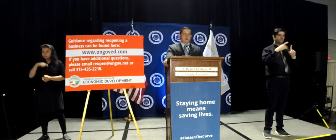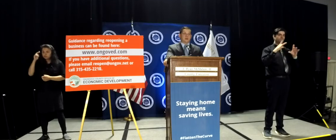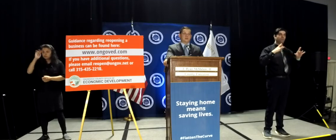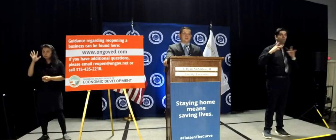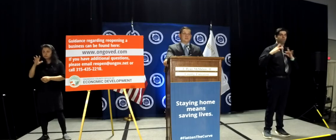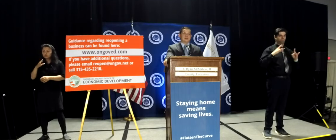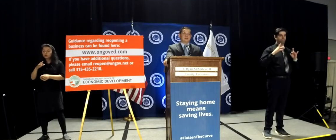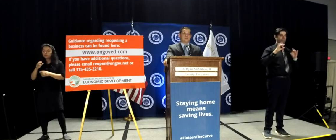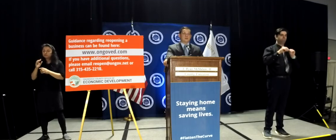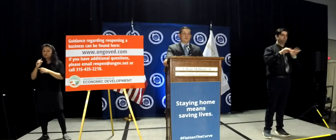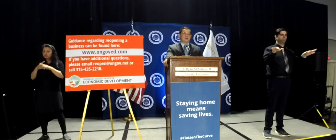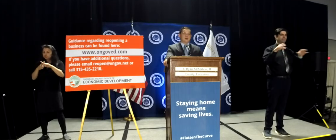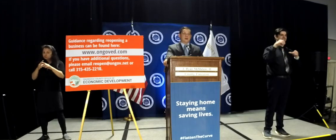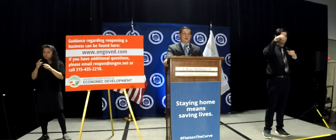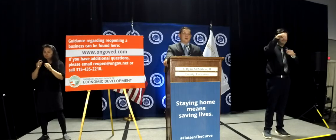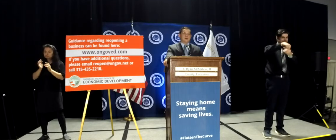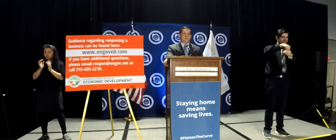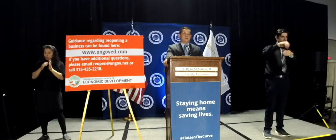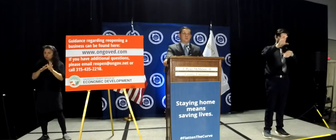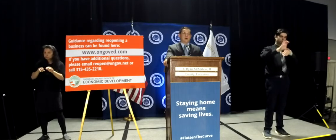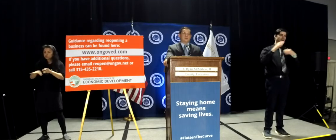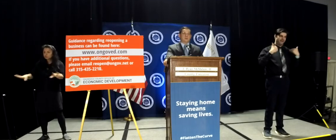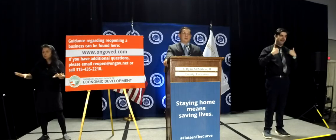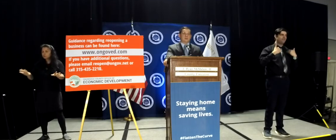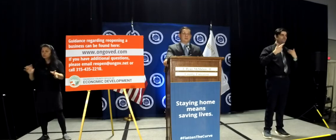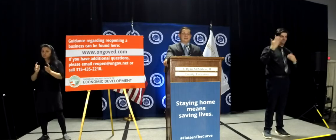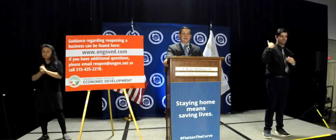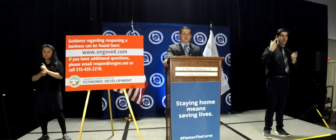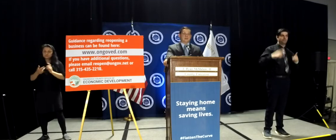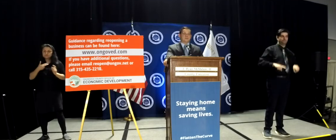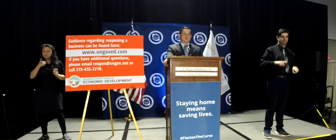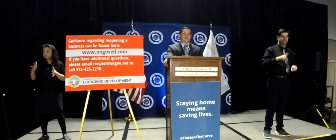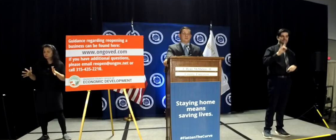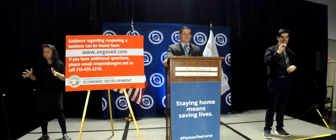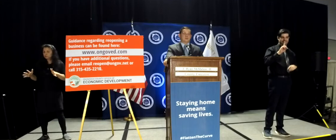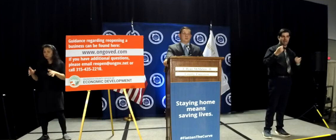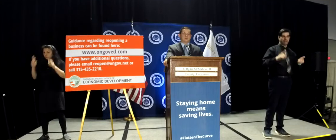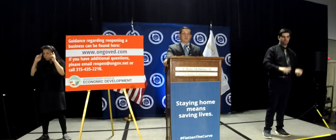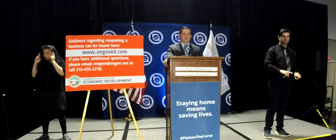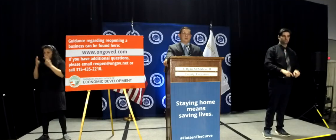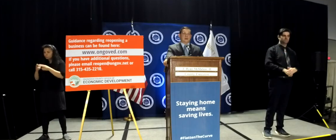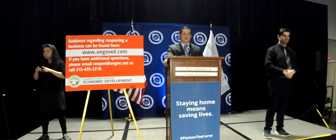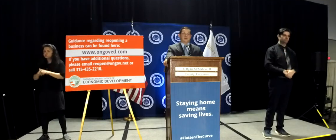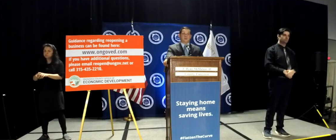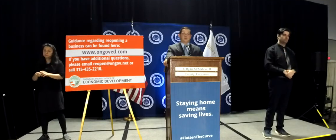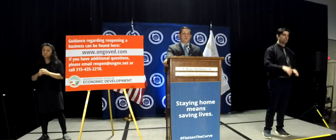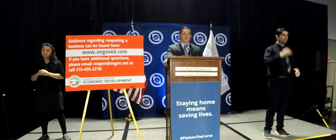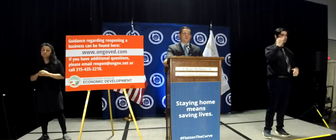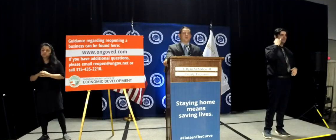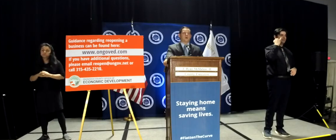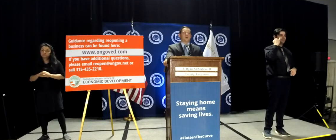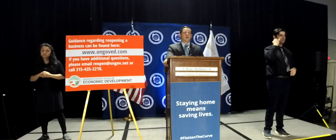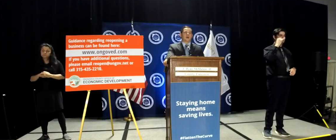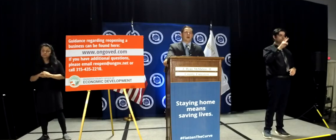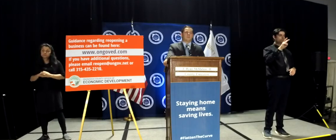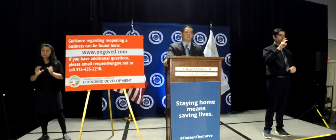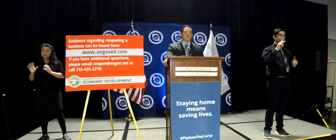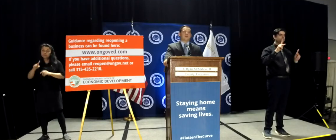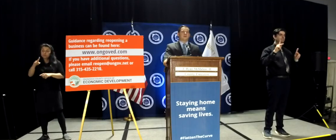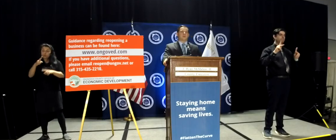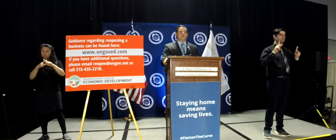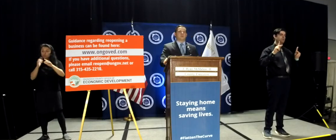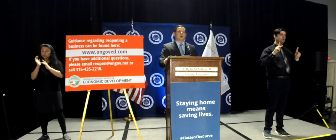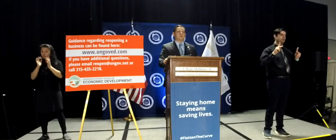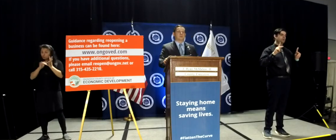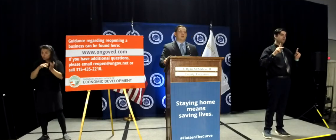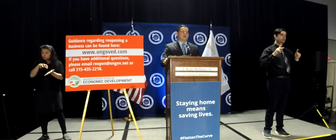keep your congregation safe, you got to be smart. And that means you can't have, if you fit 200 people, you can't have all those people in there. So we